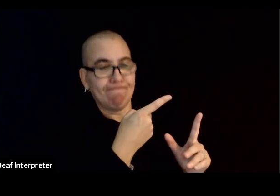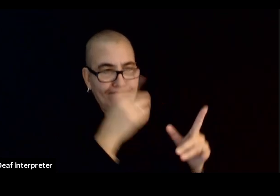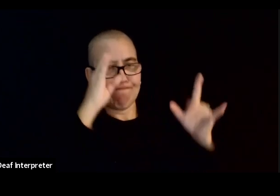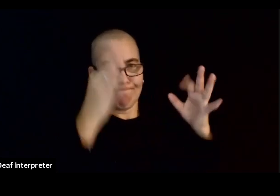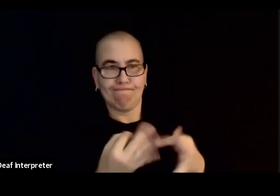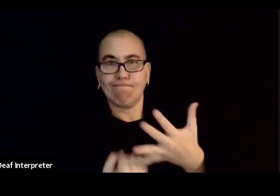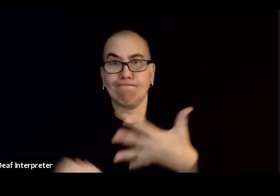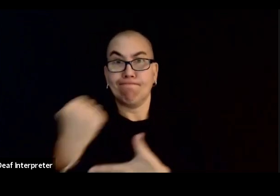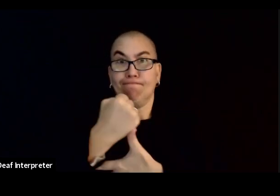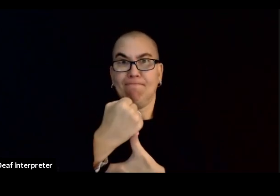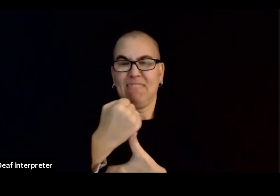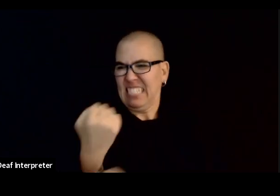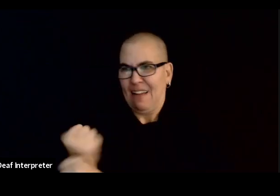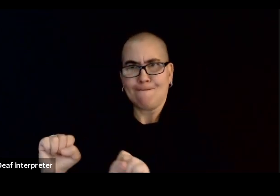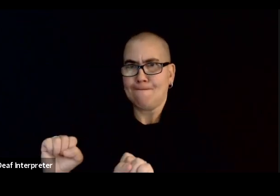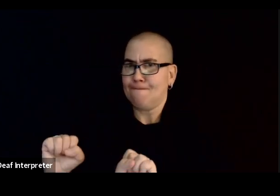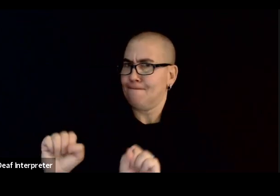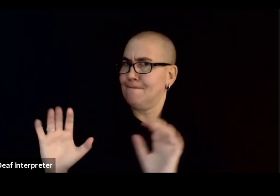statement.